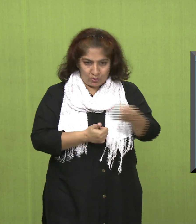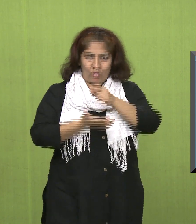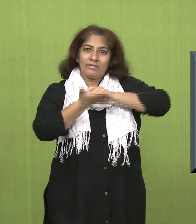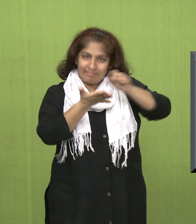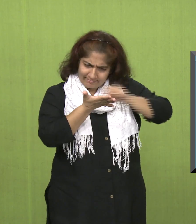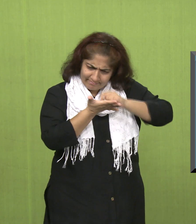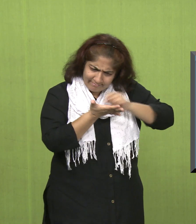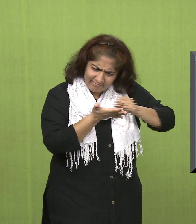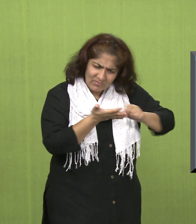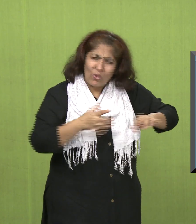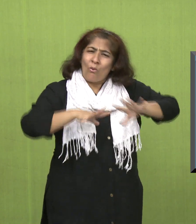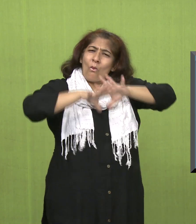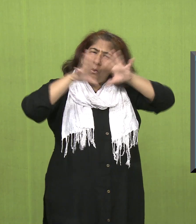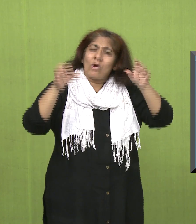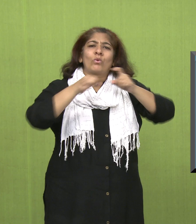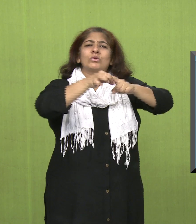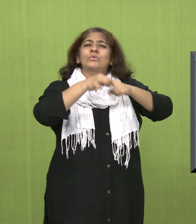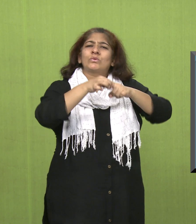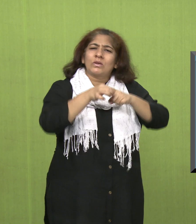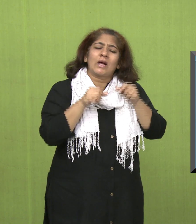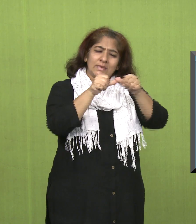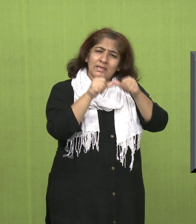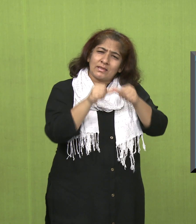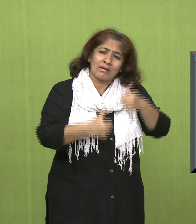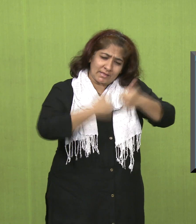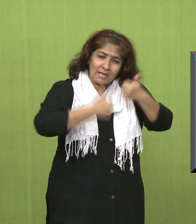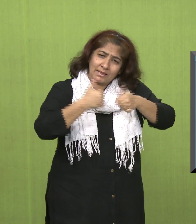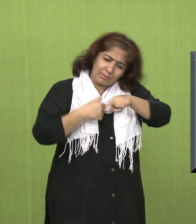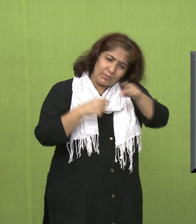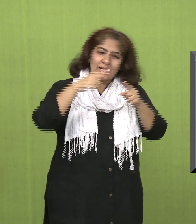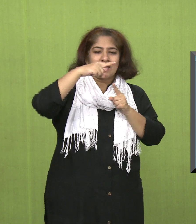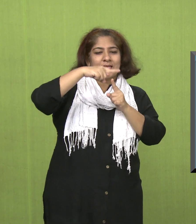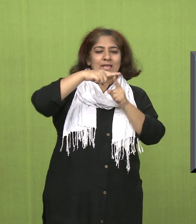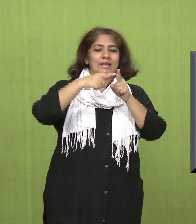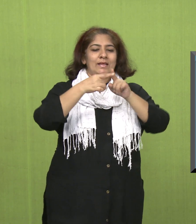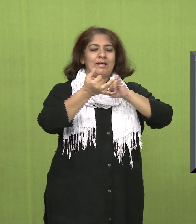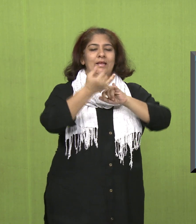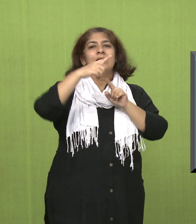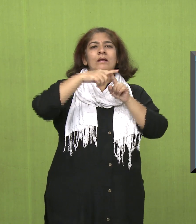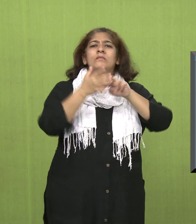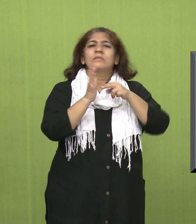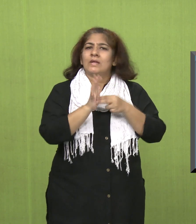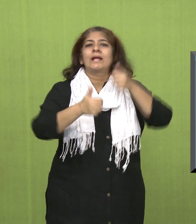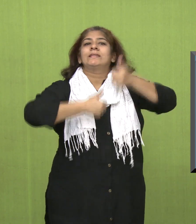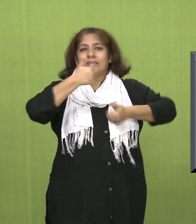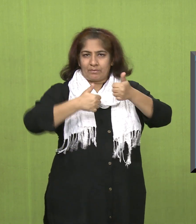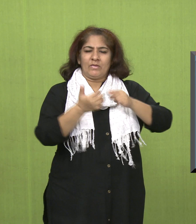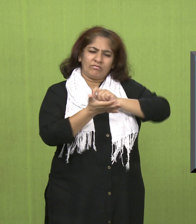after that, the second step comes of employment test. We get different questions, we ask them different